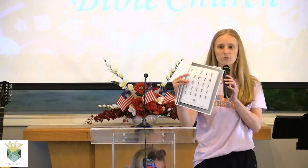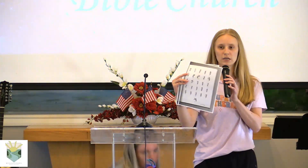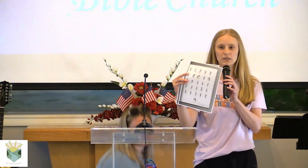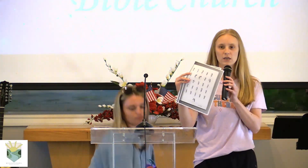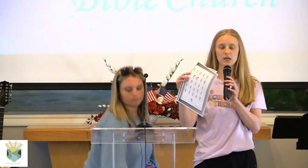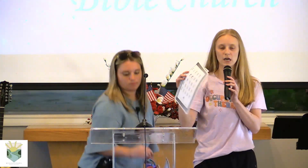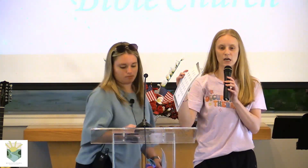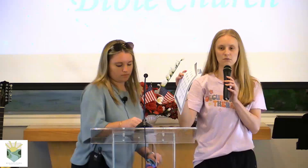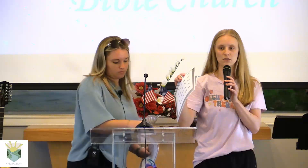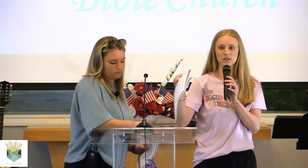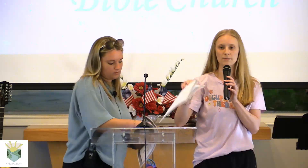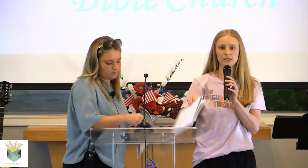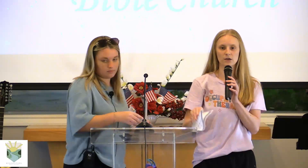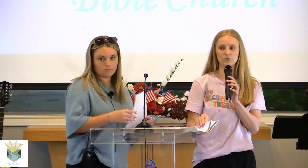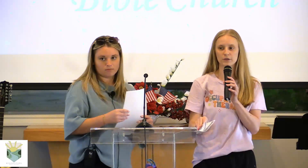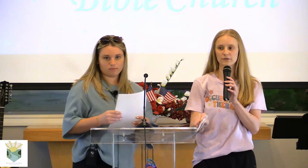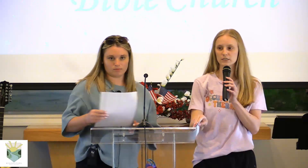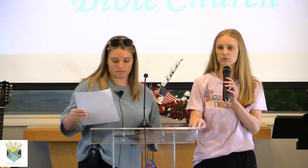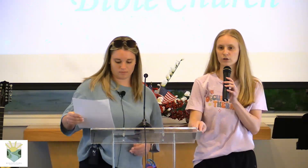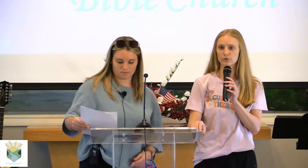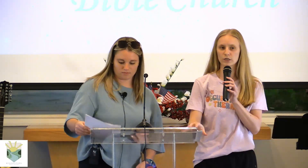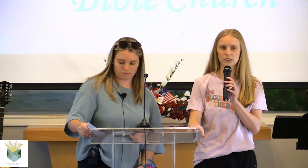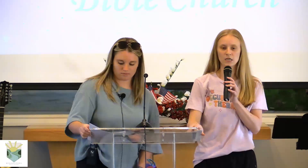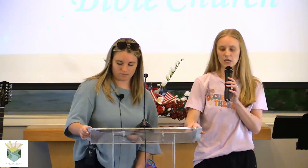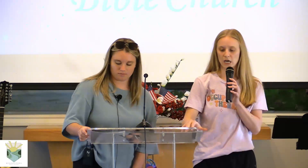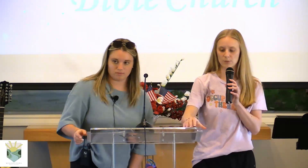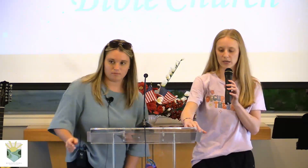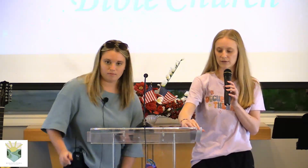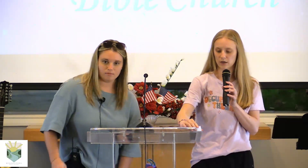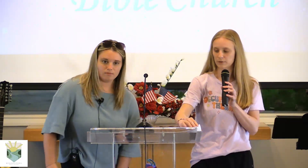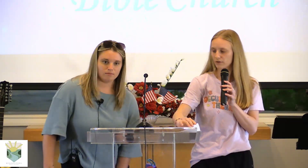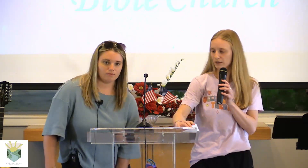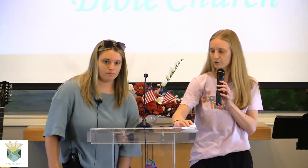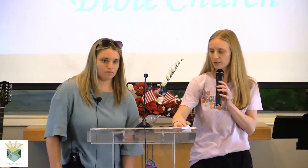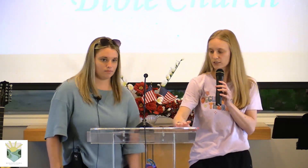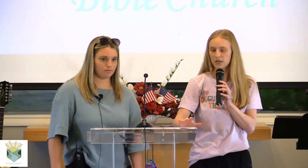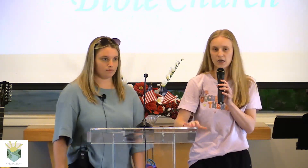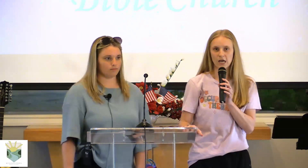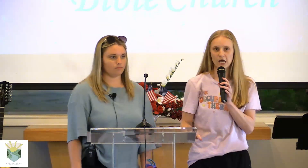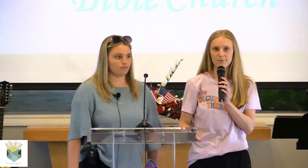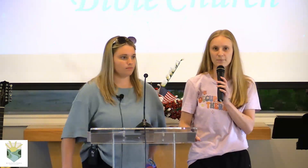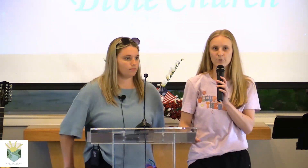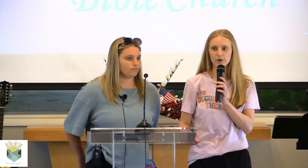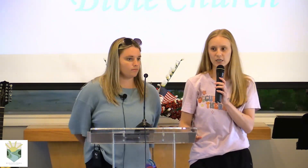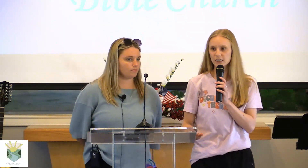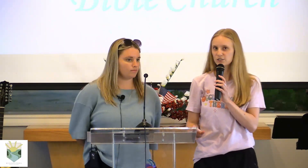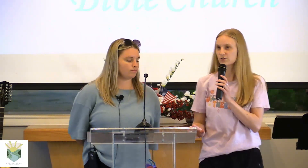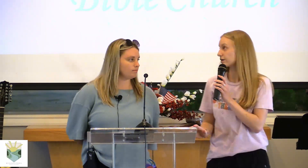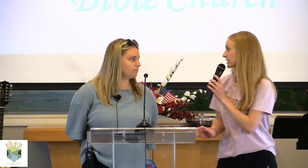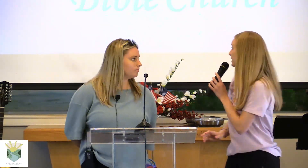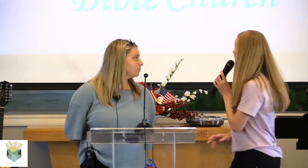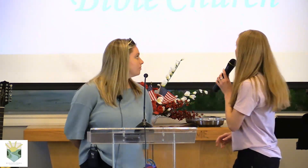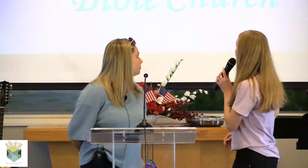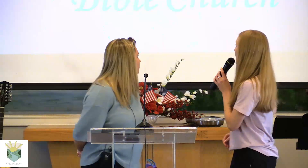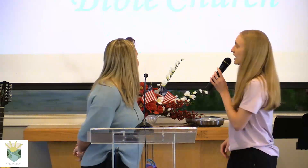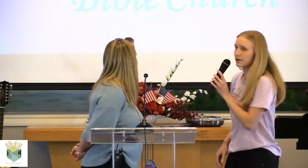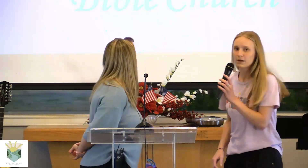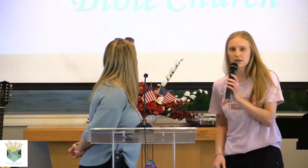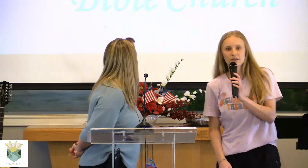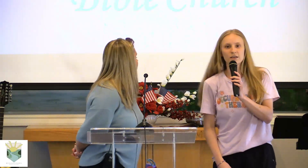one, let me know and one of us can run you one. We have a couple of extras. But we're going to get started.